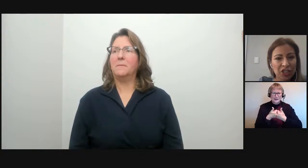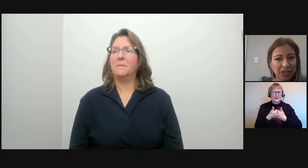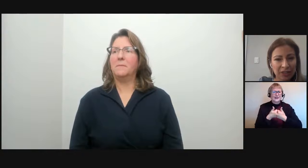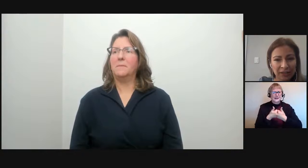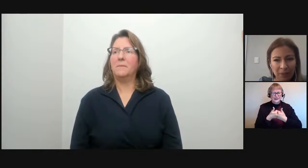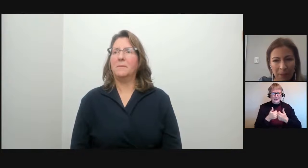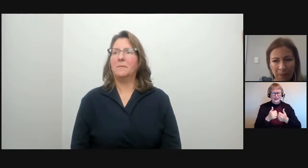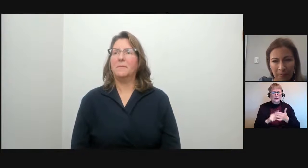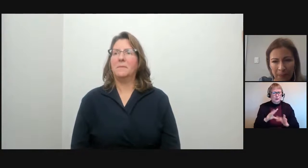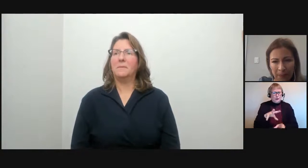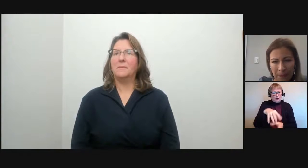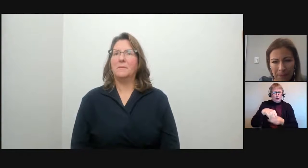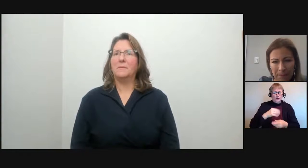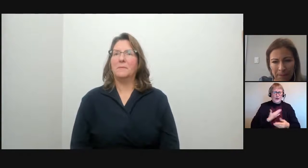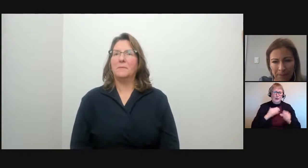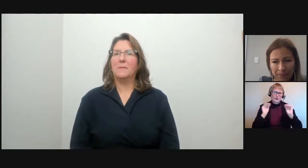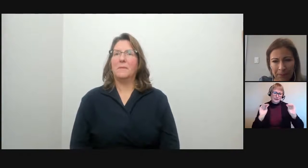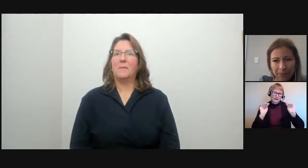gap in teaching.